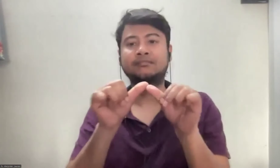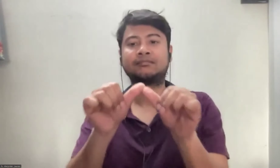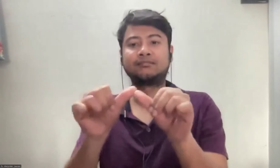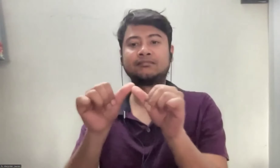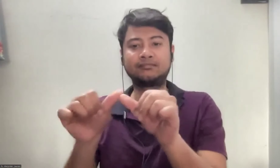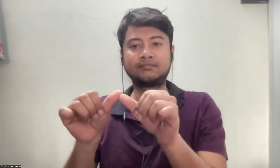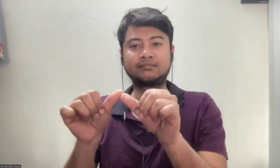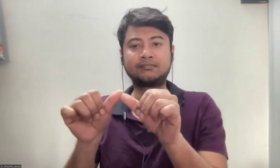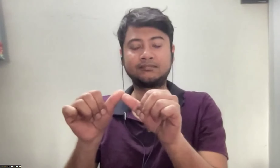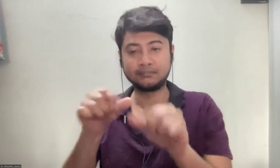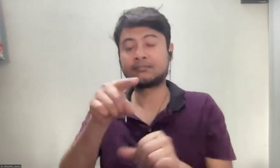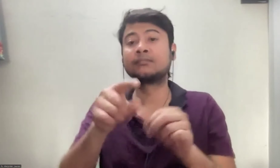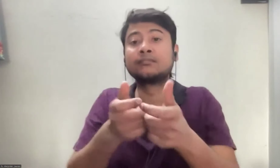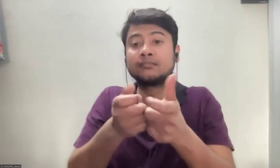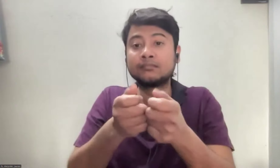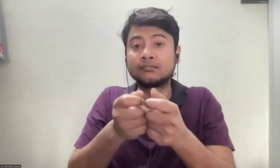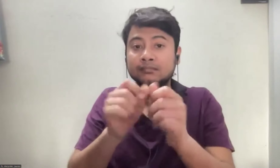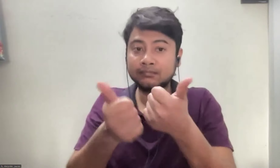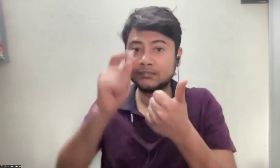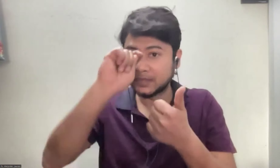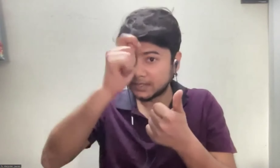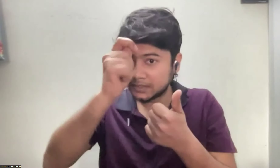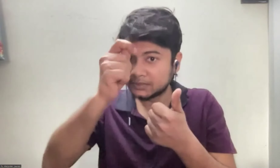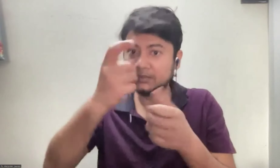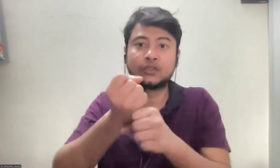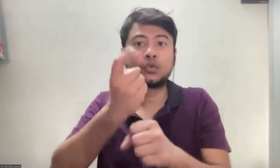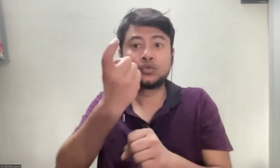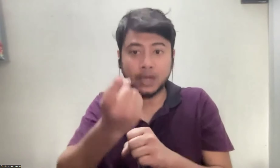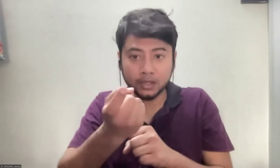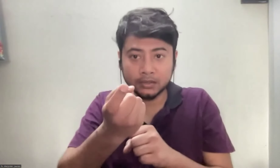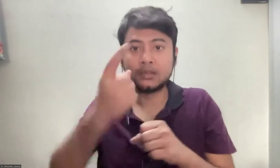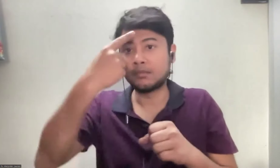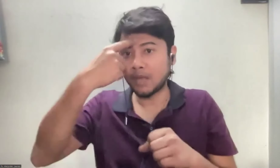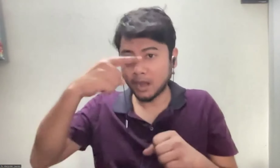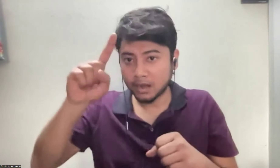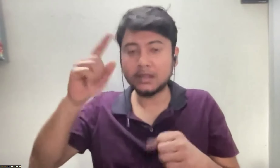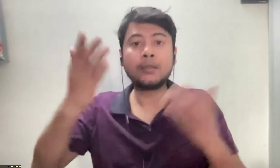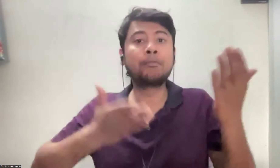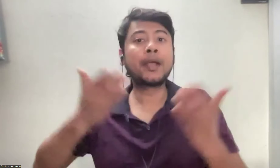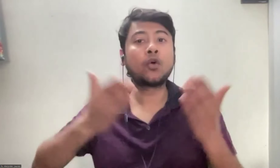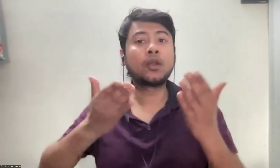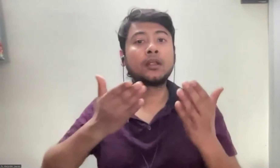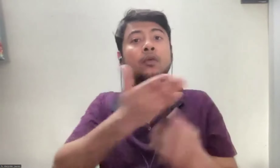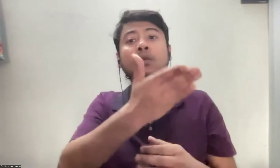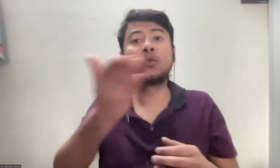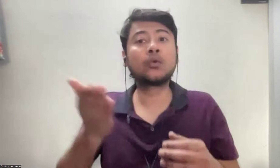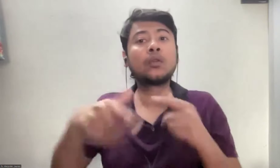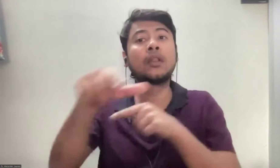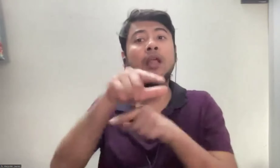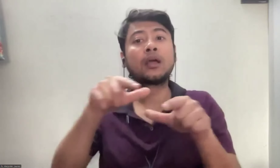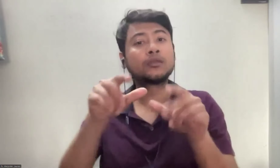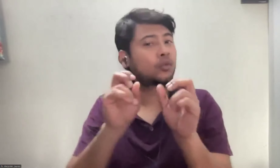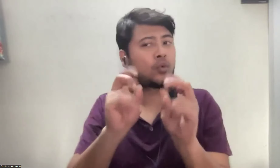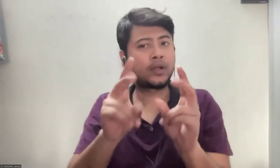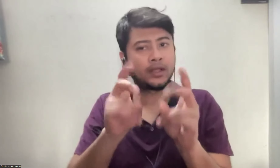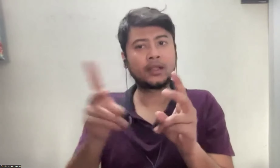and send it to me, please send it. I can Google Translate and I can reply to you. many devotees talk to me in their native